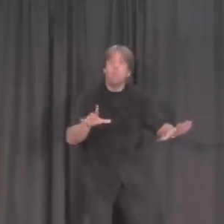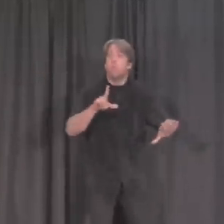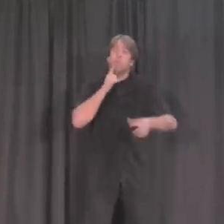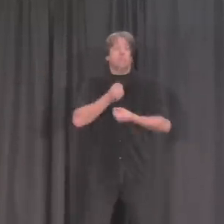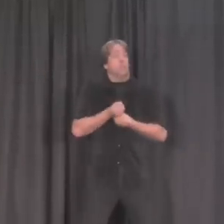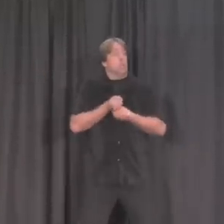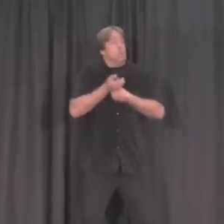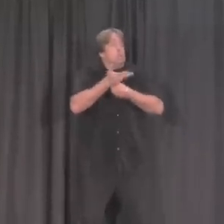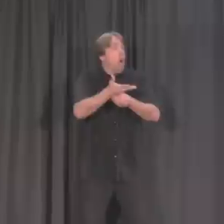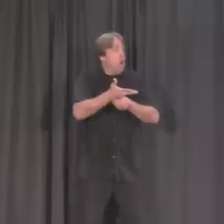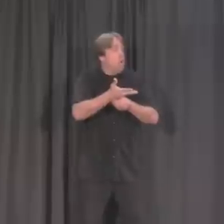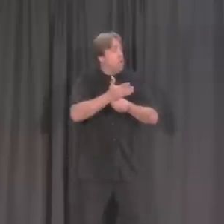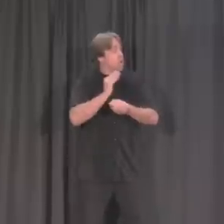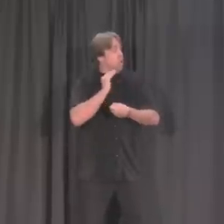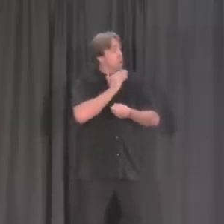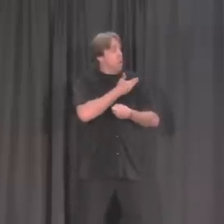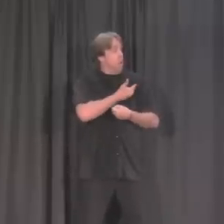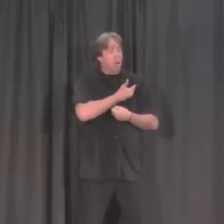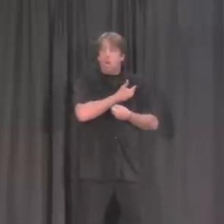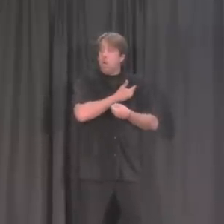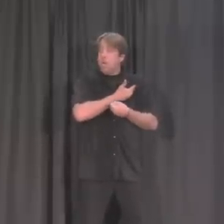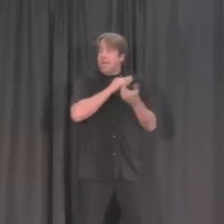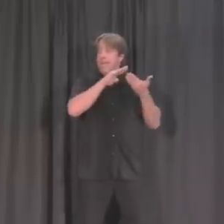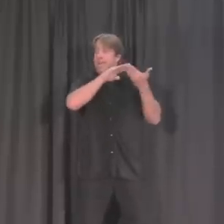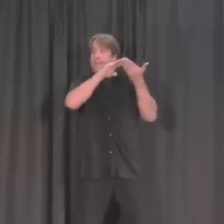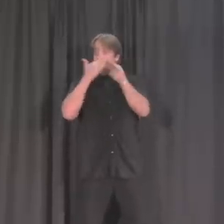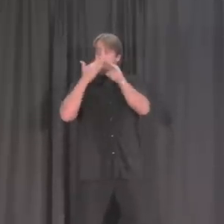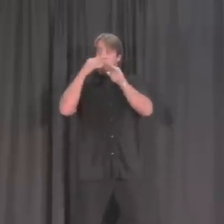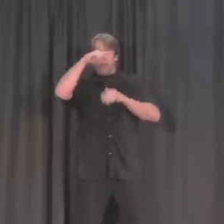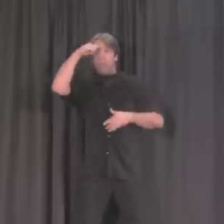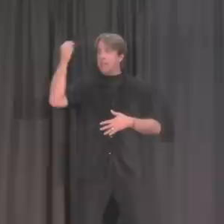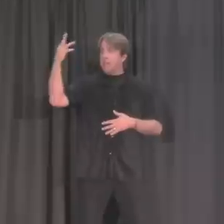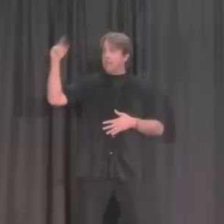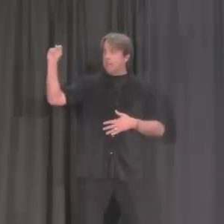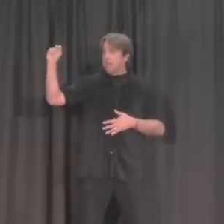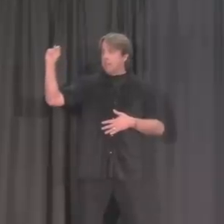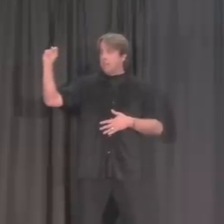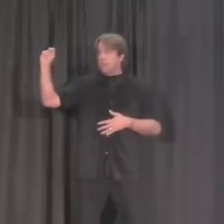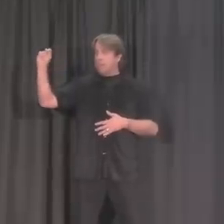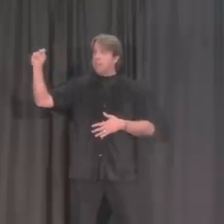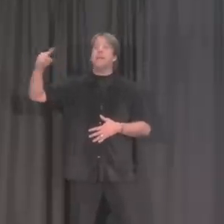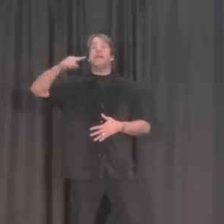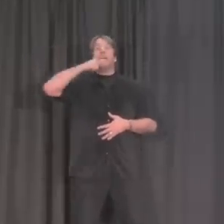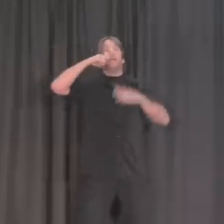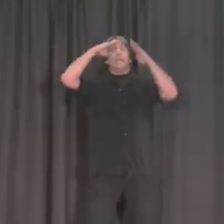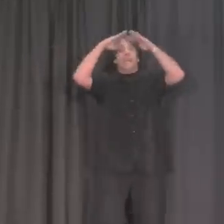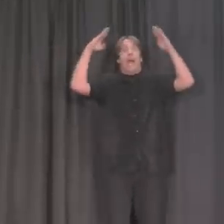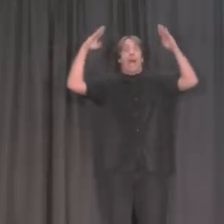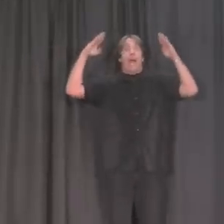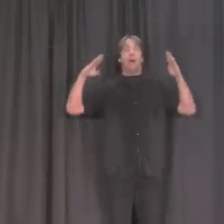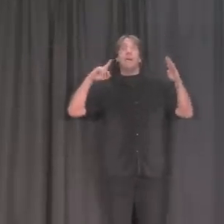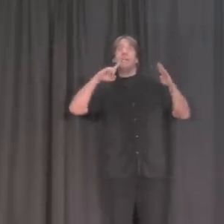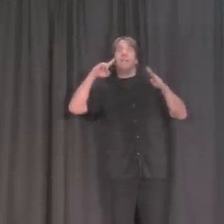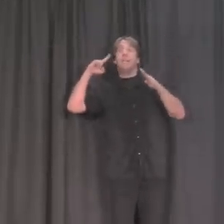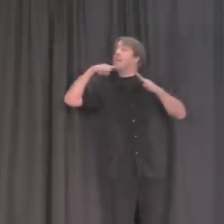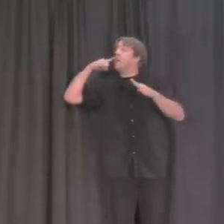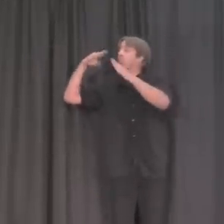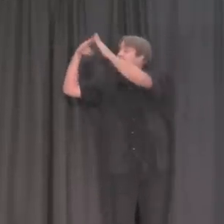we'd go into seizures. Our light system caused blackouts in the entire neighborhood. The house next